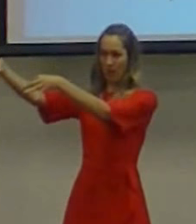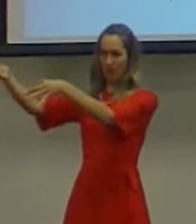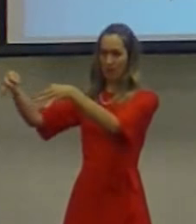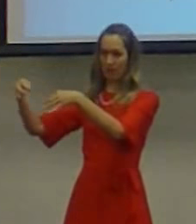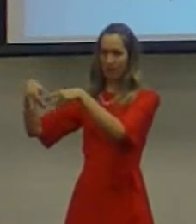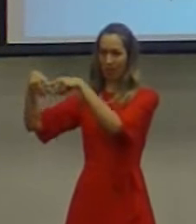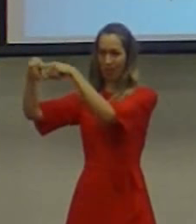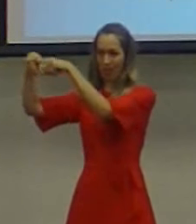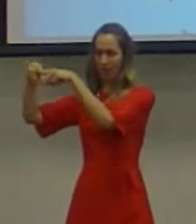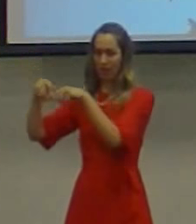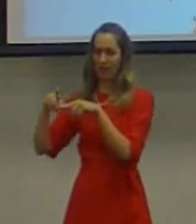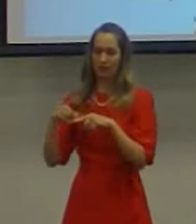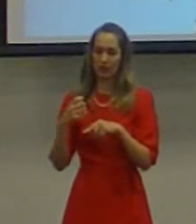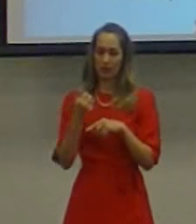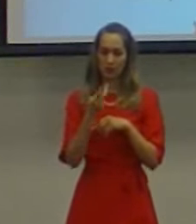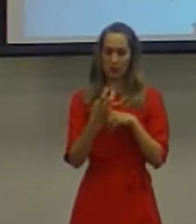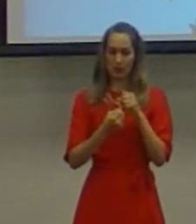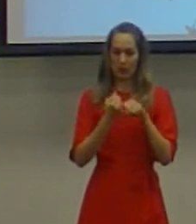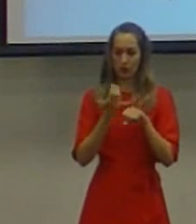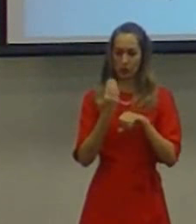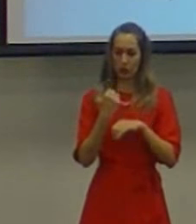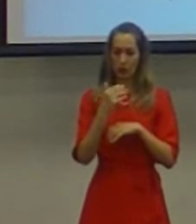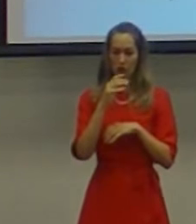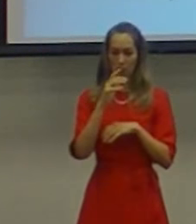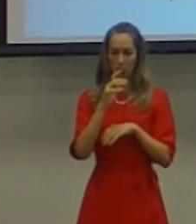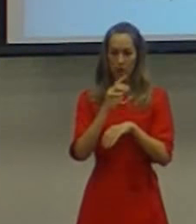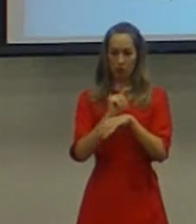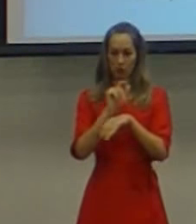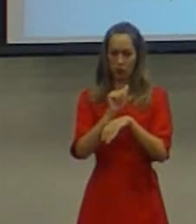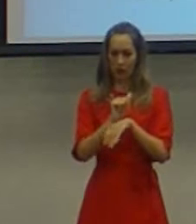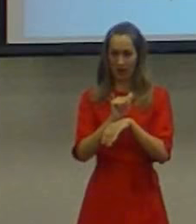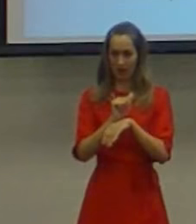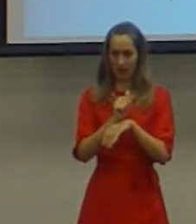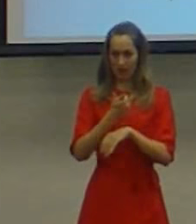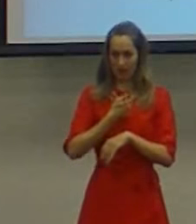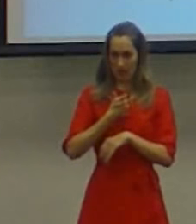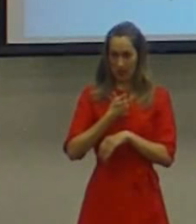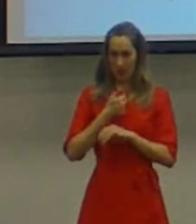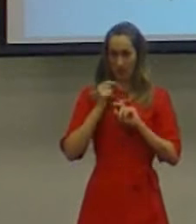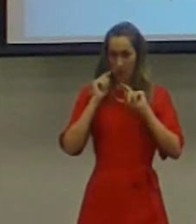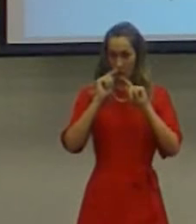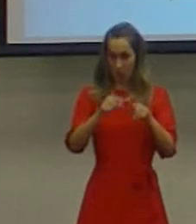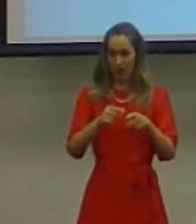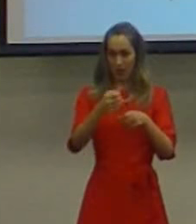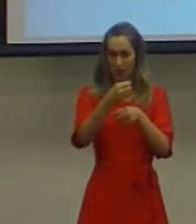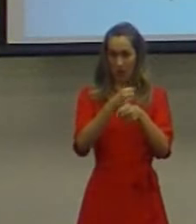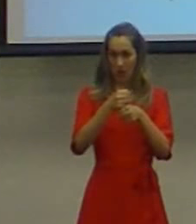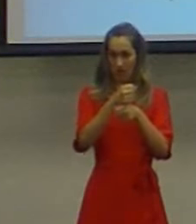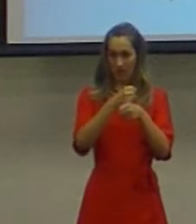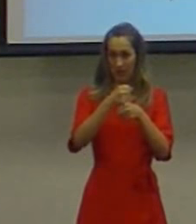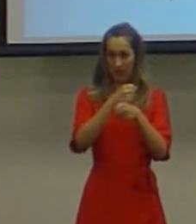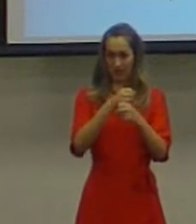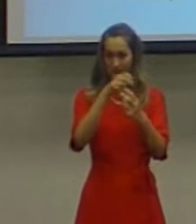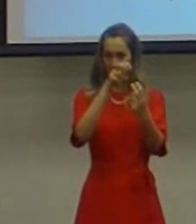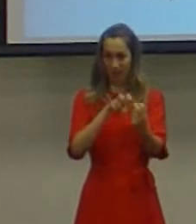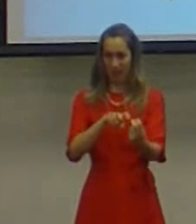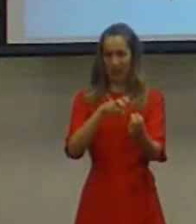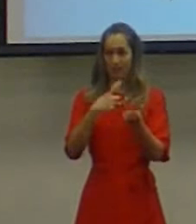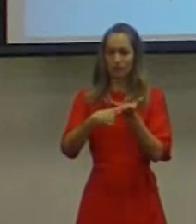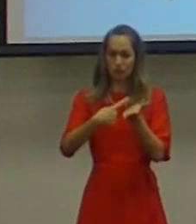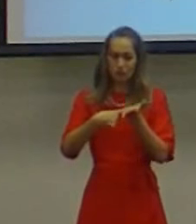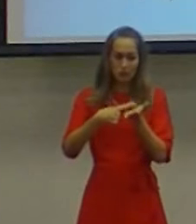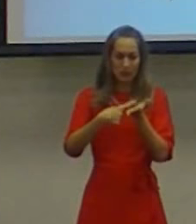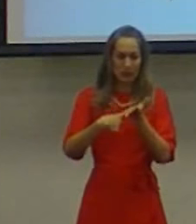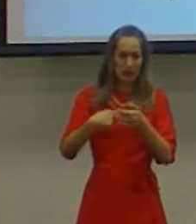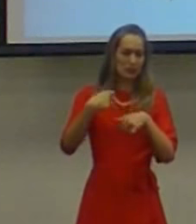had coffee over here at Market Street. Remember that, Truett? And we were talking about some other stuff, and we're talking about timing. And sometimes, God gives